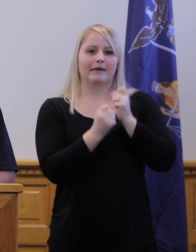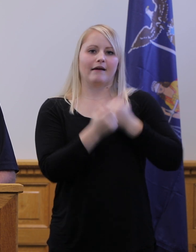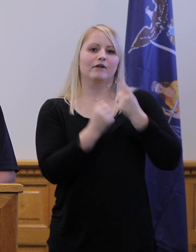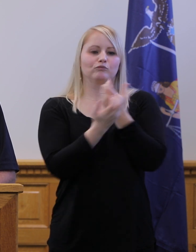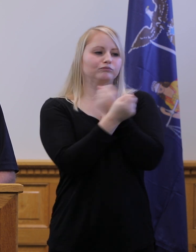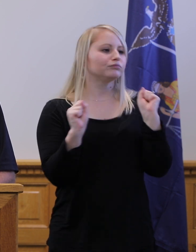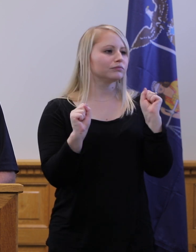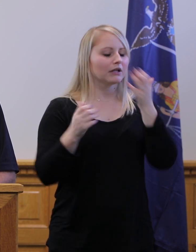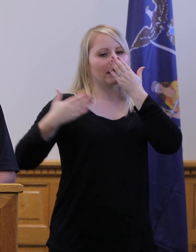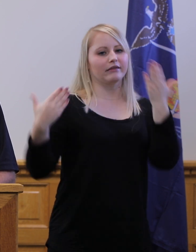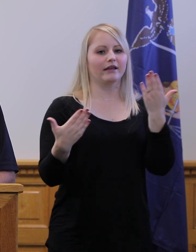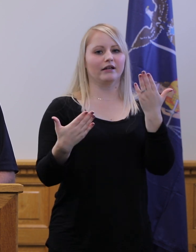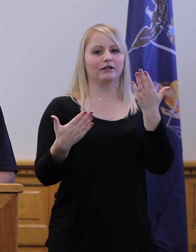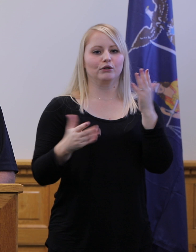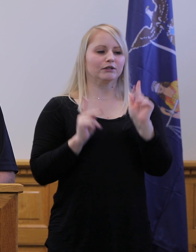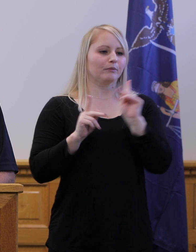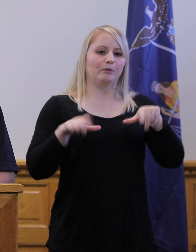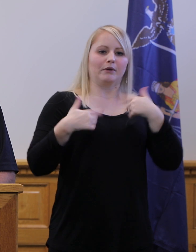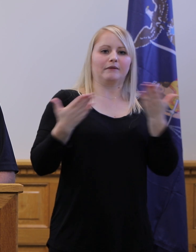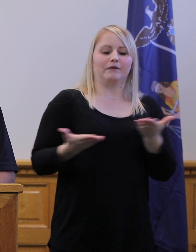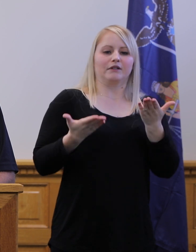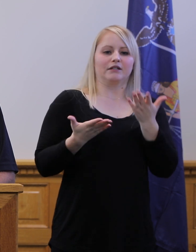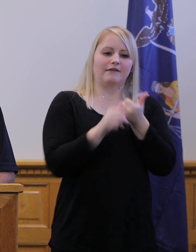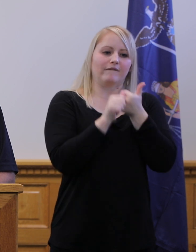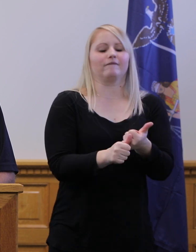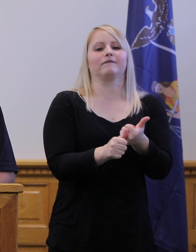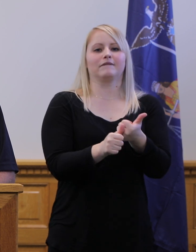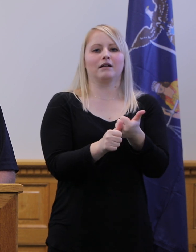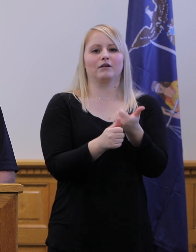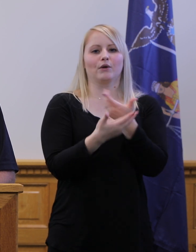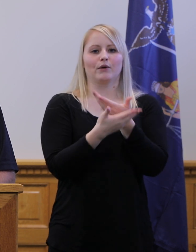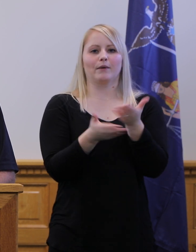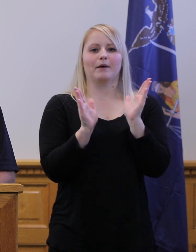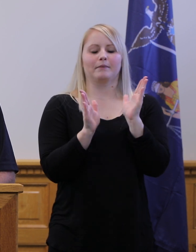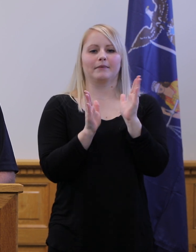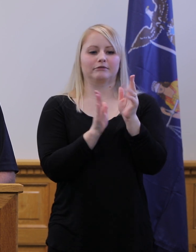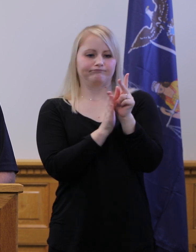to our residents and businesses who are following the Health Department guidelines and doing your part to